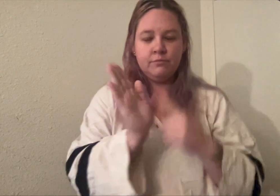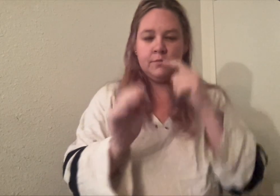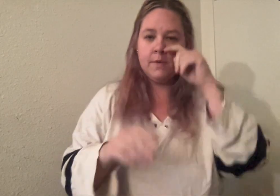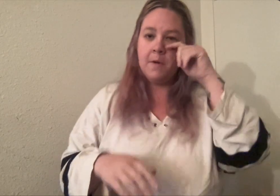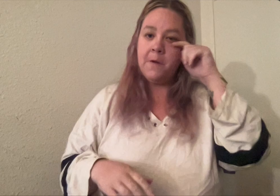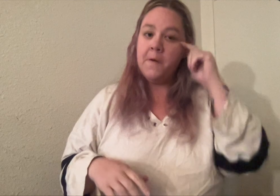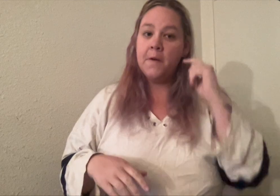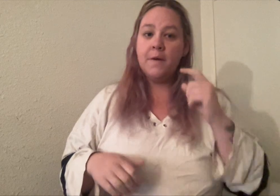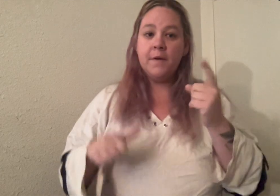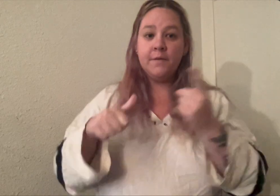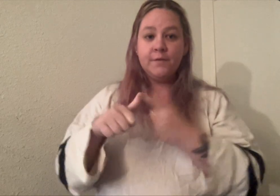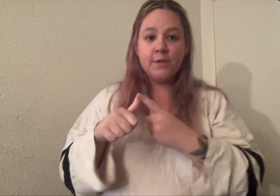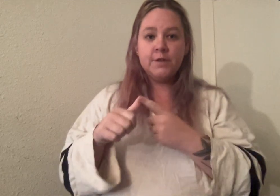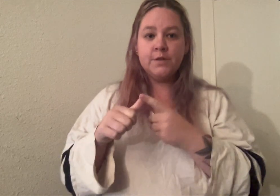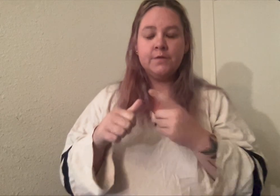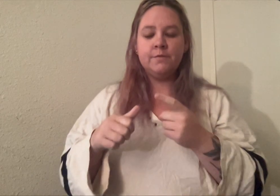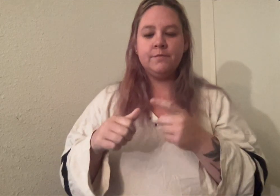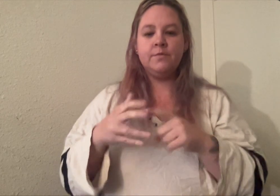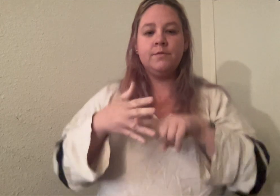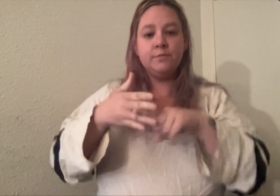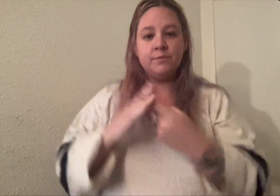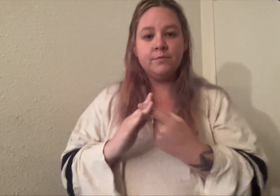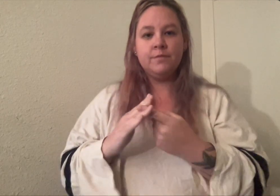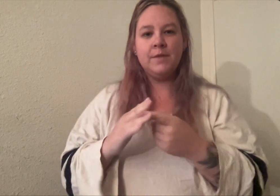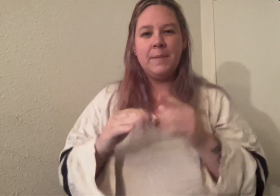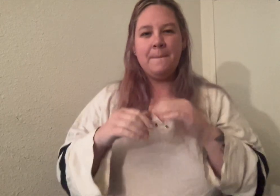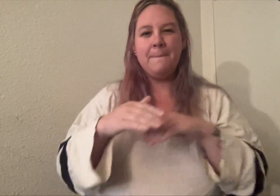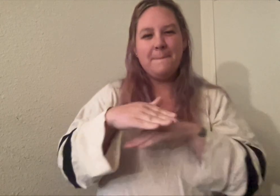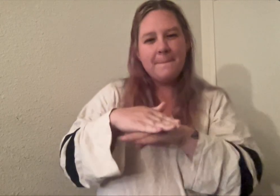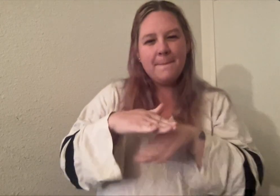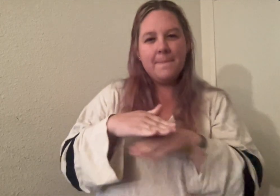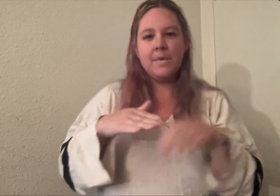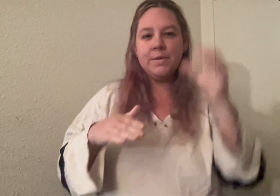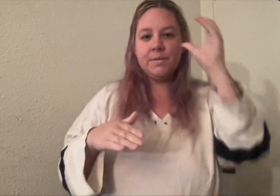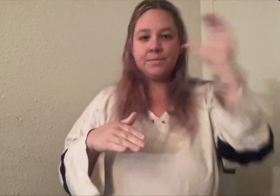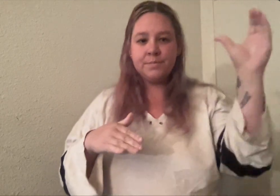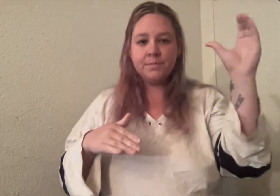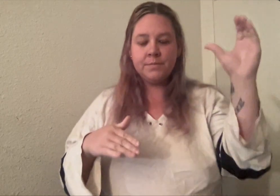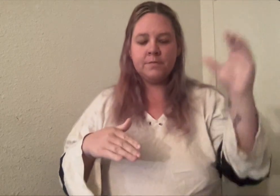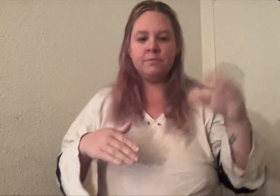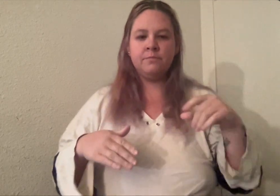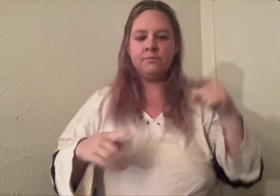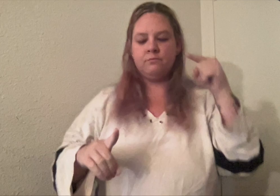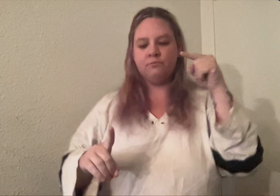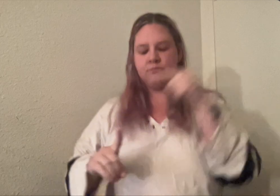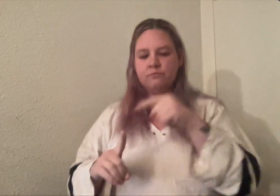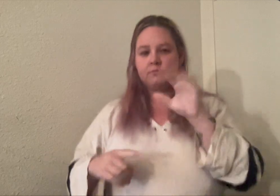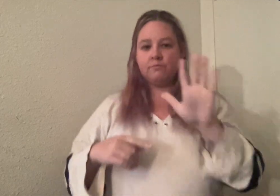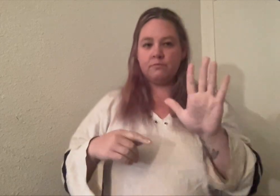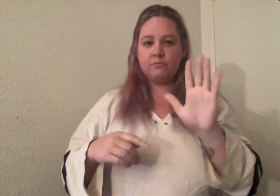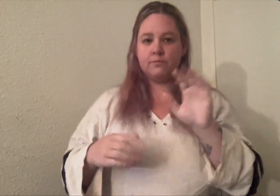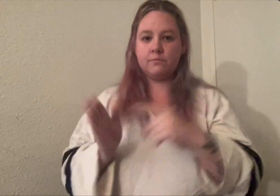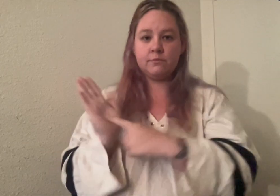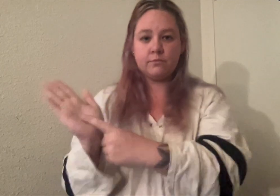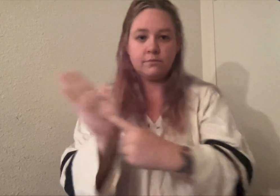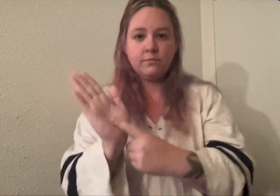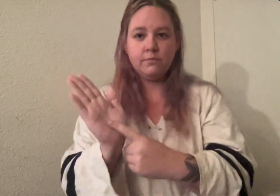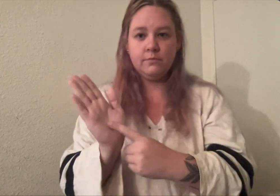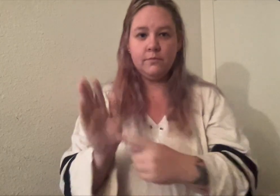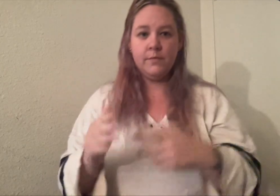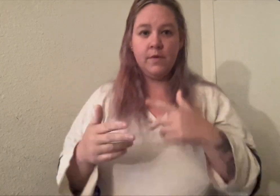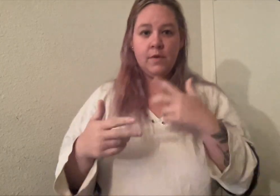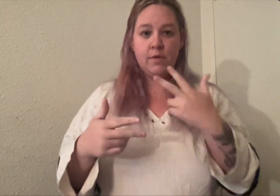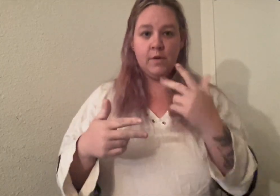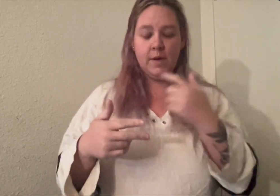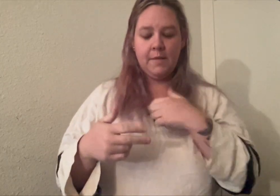some basic concepts that underpin the interactive model. There are three that I will speak about: functional